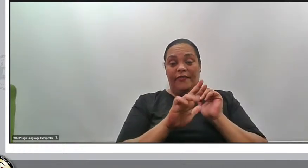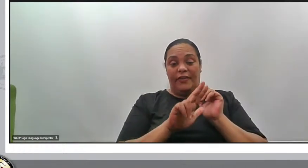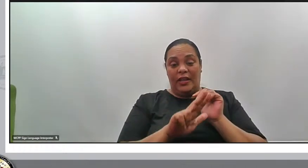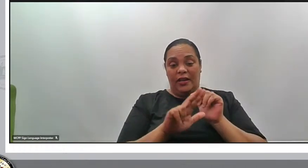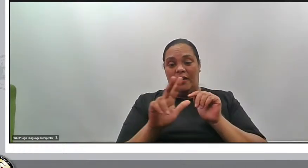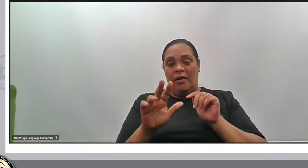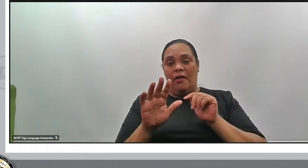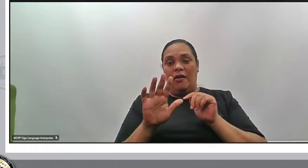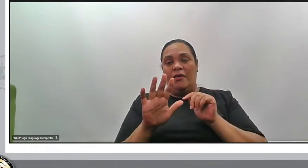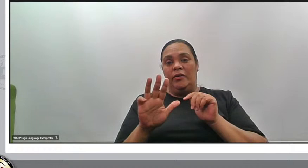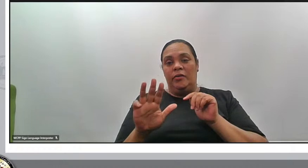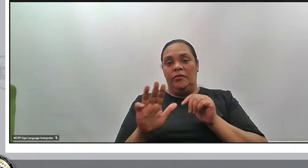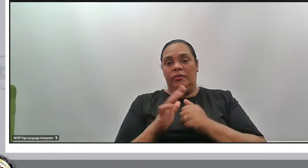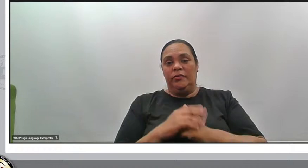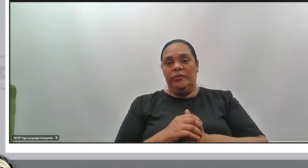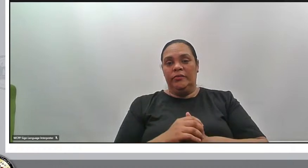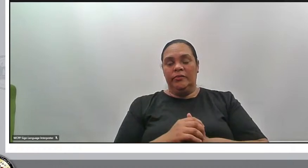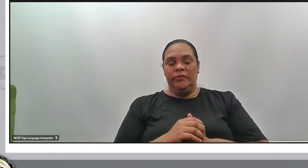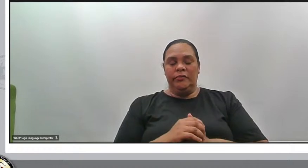or page